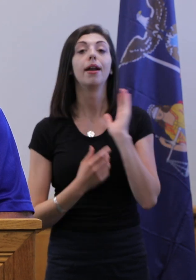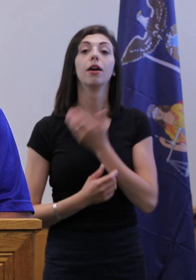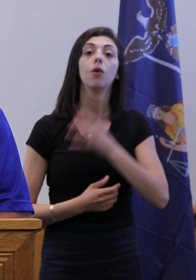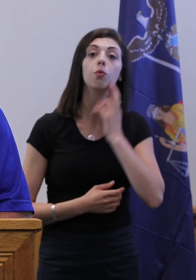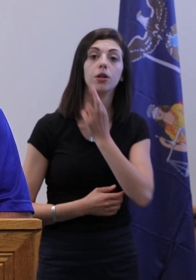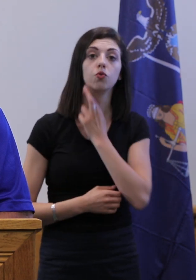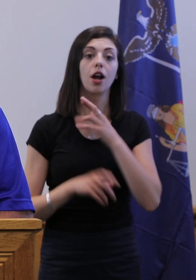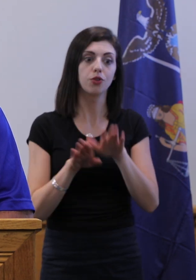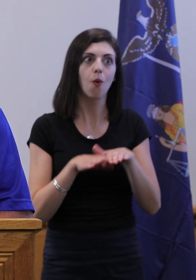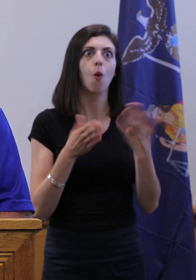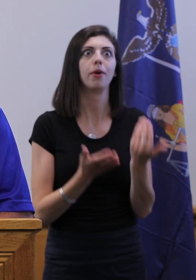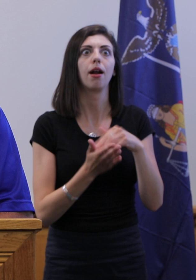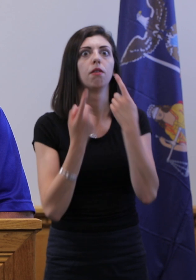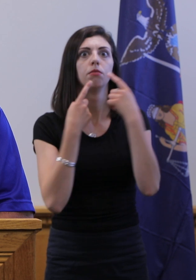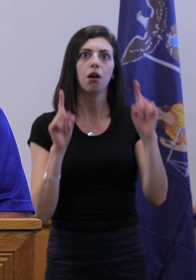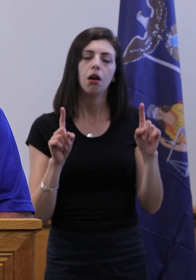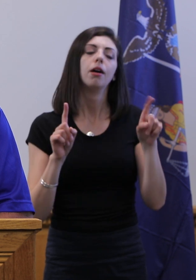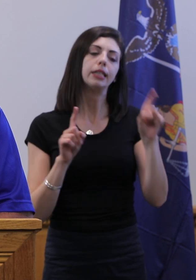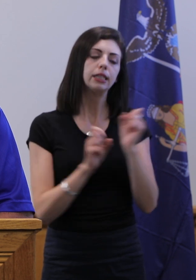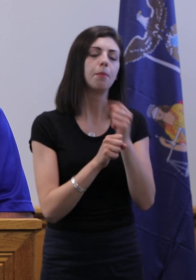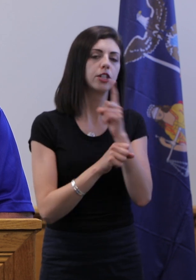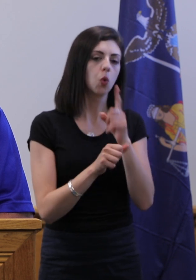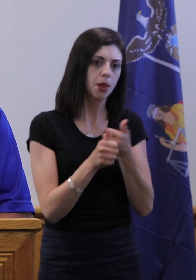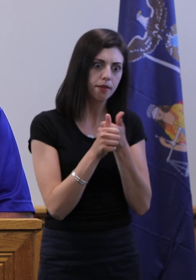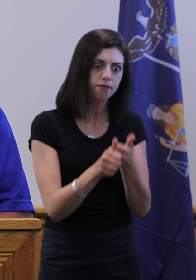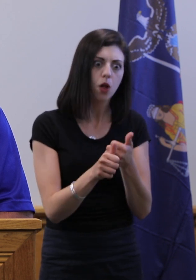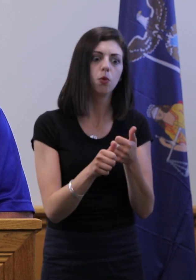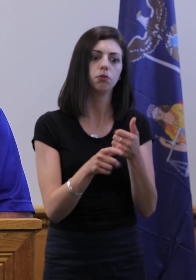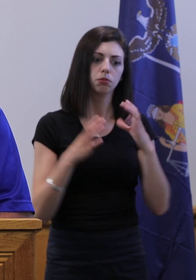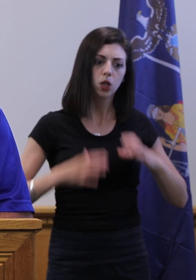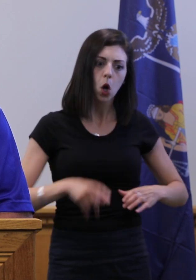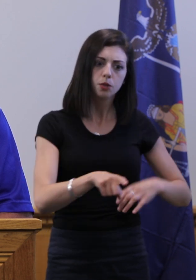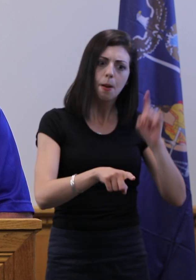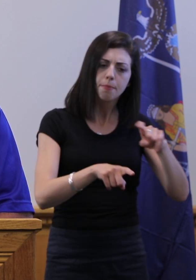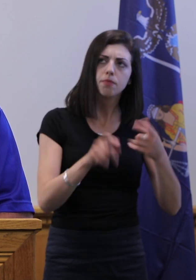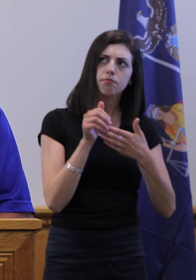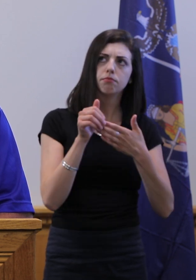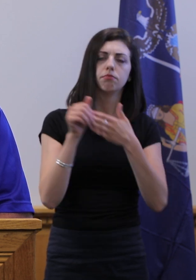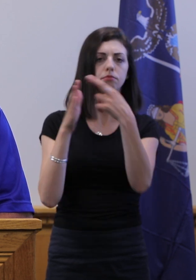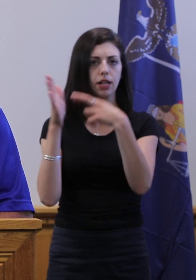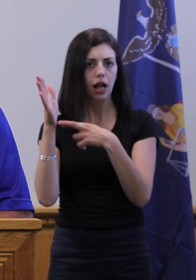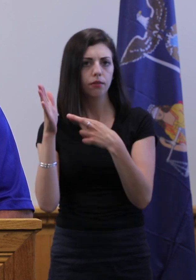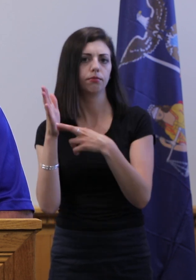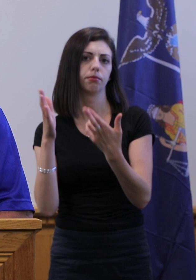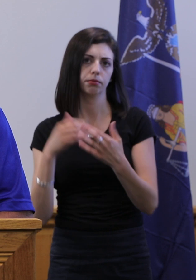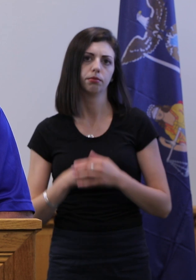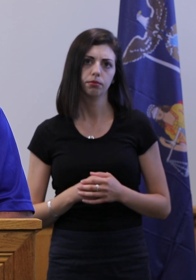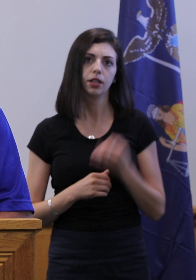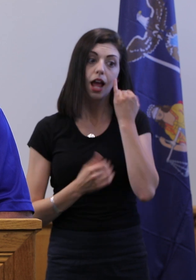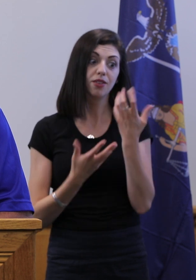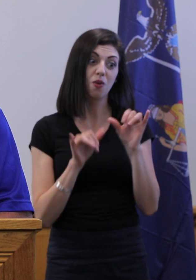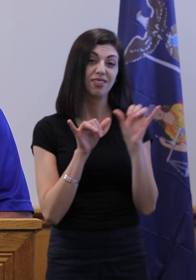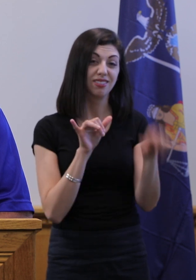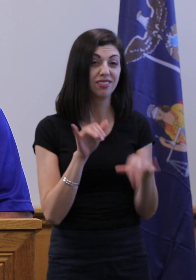restaurants are just reopening. They need to make sure their customers are in compliance with the guidelines in order to remain open. Please support